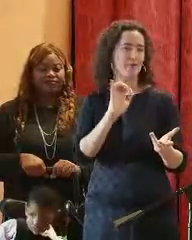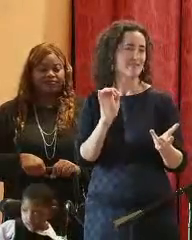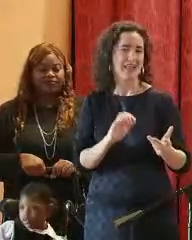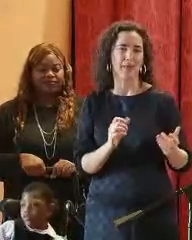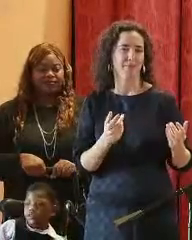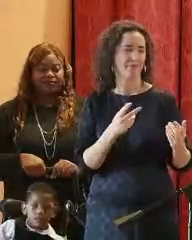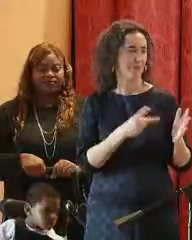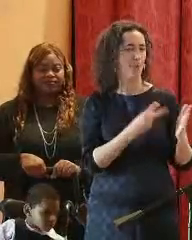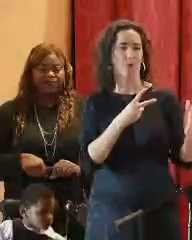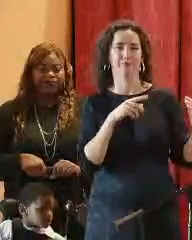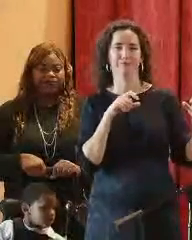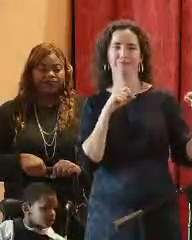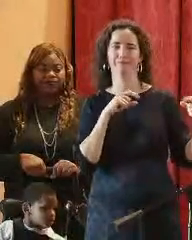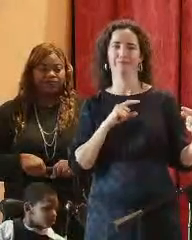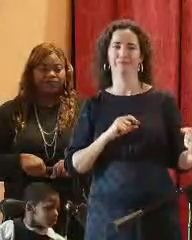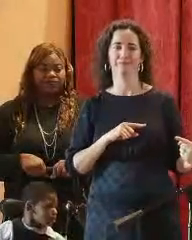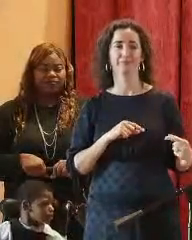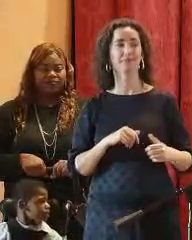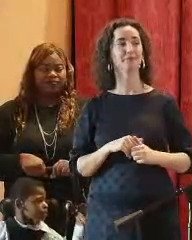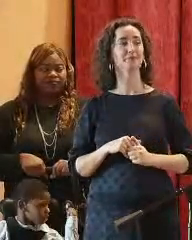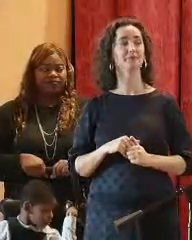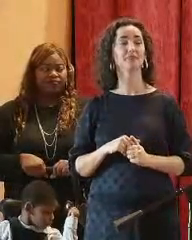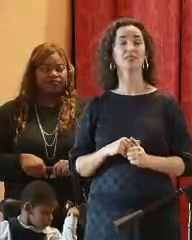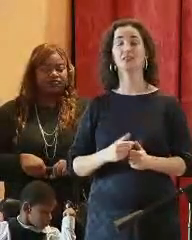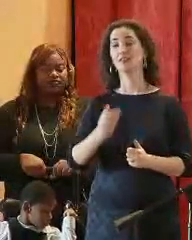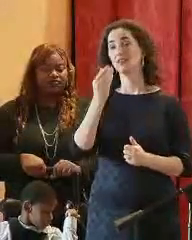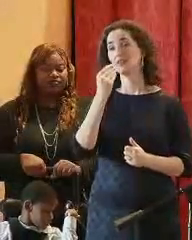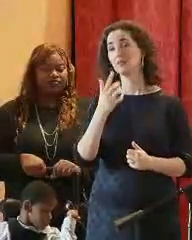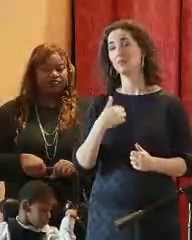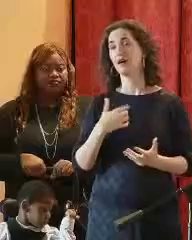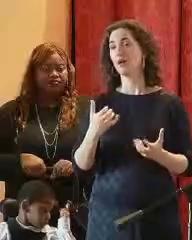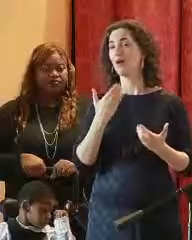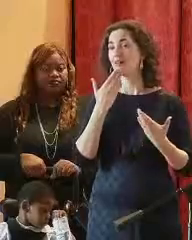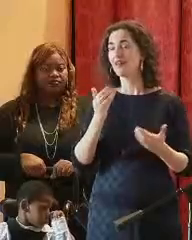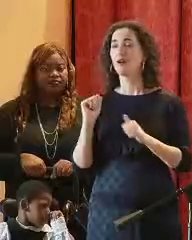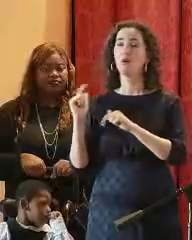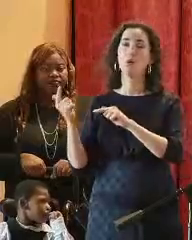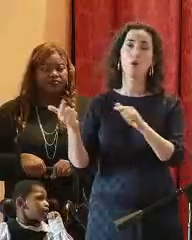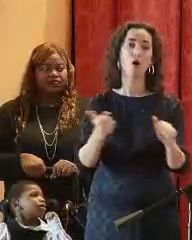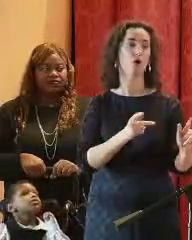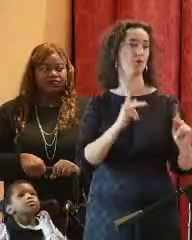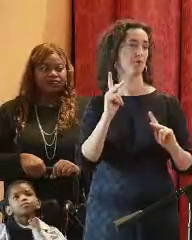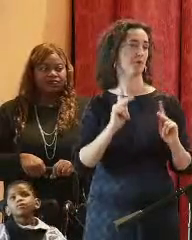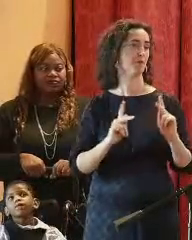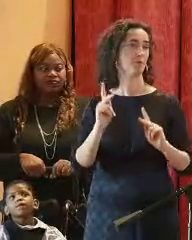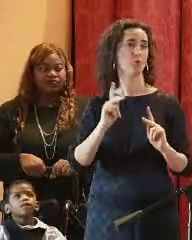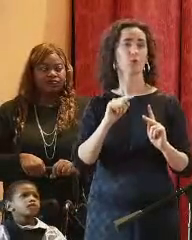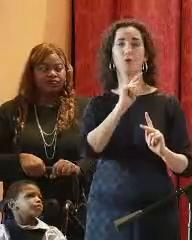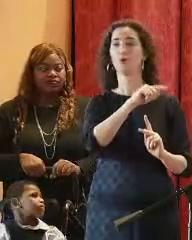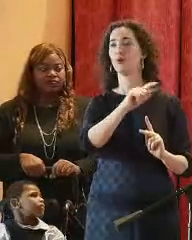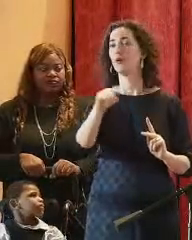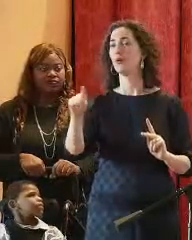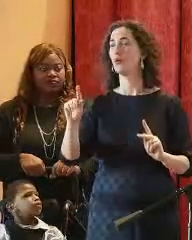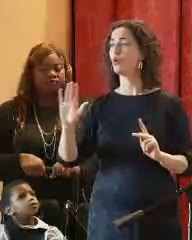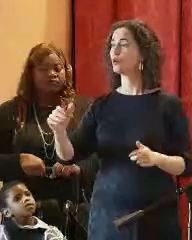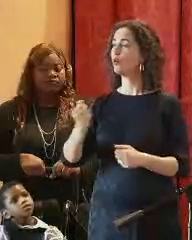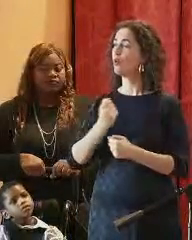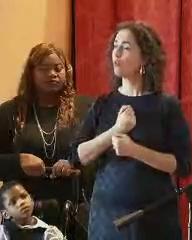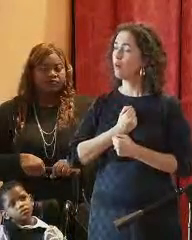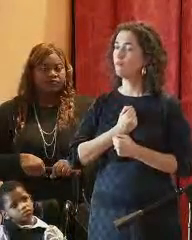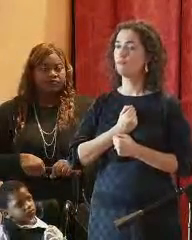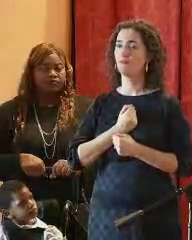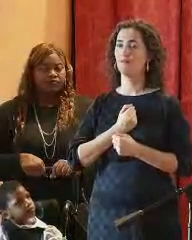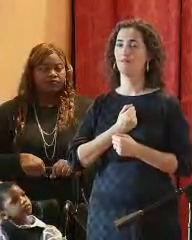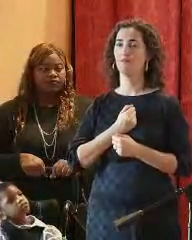okay. I'd like to thank all of the folks whose love and